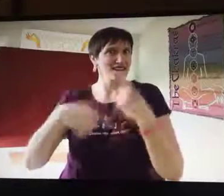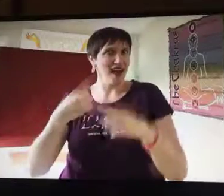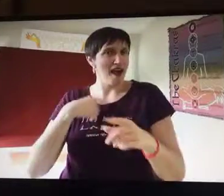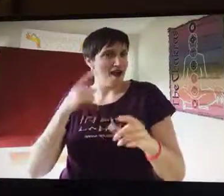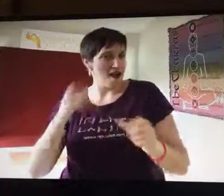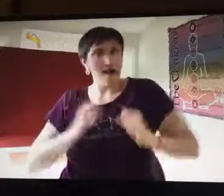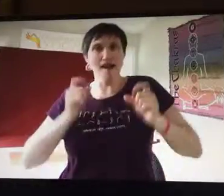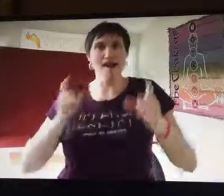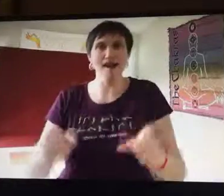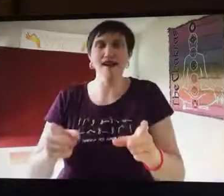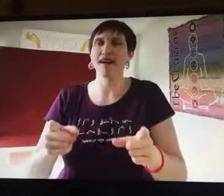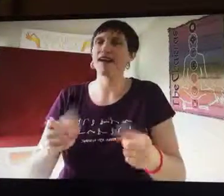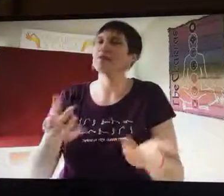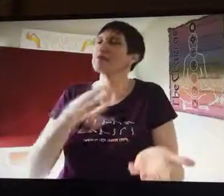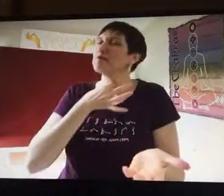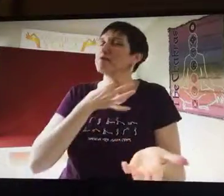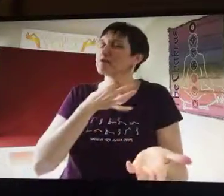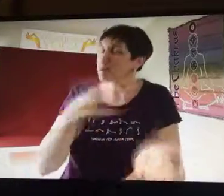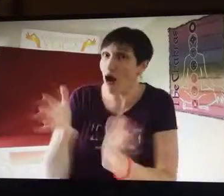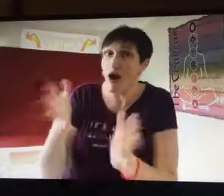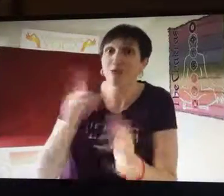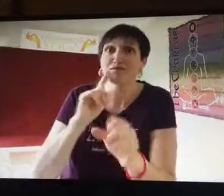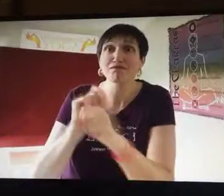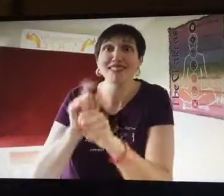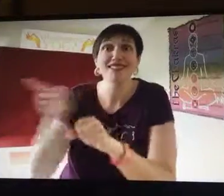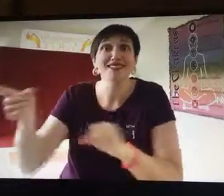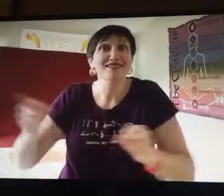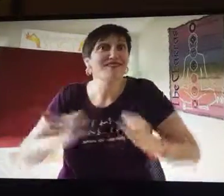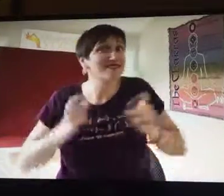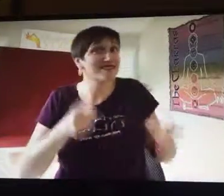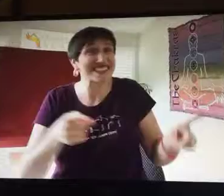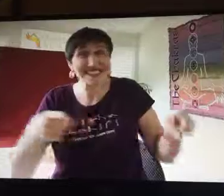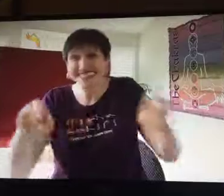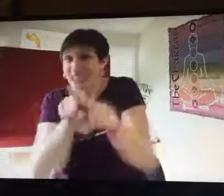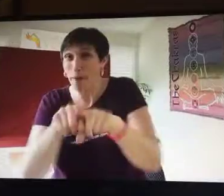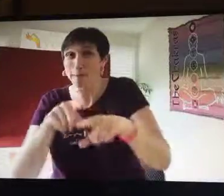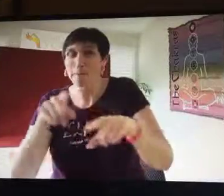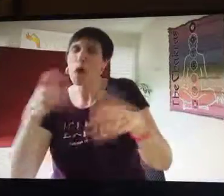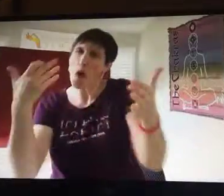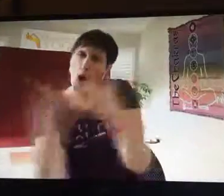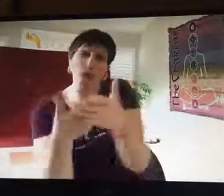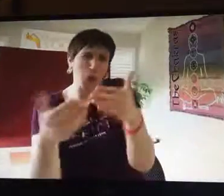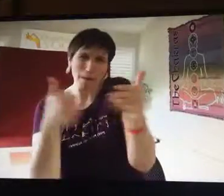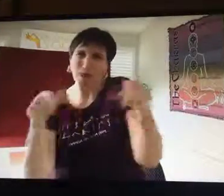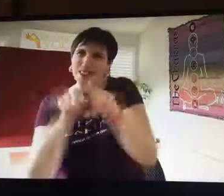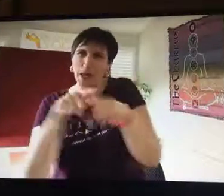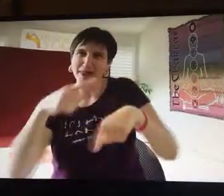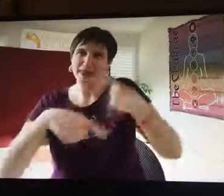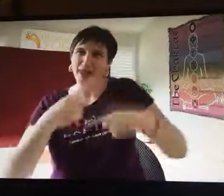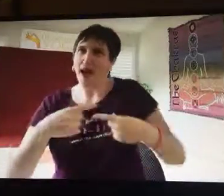So we shared each other's signs. And I said, oh, yeah, that's almost the same